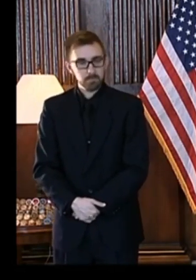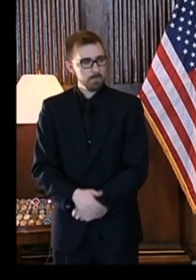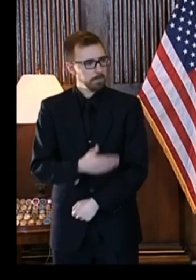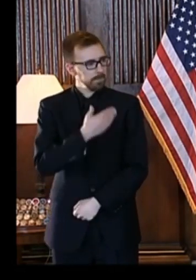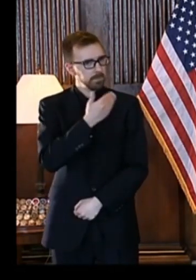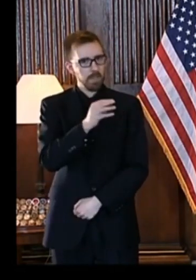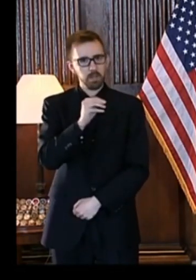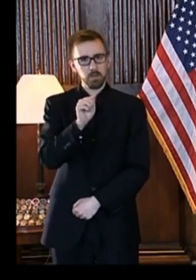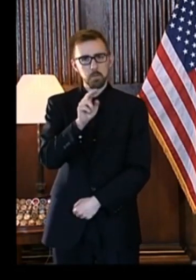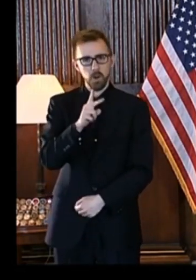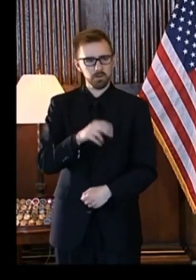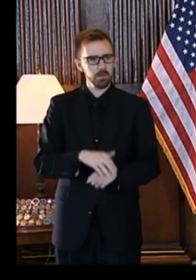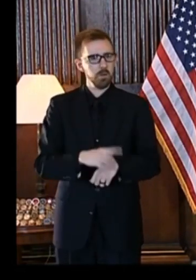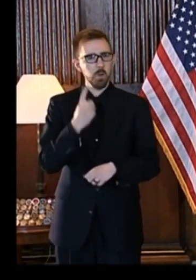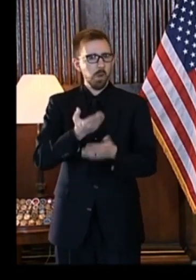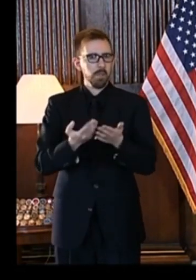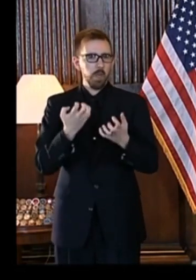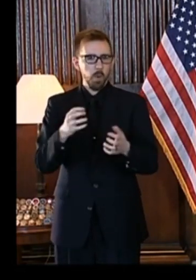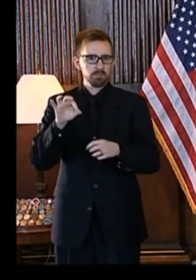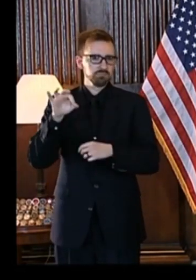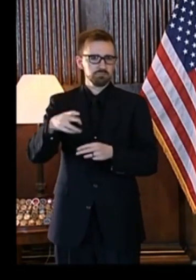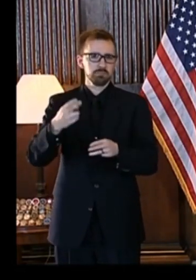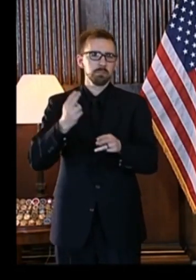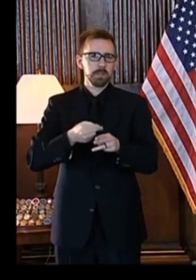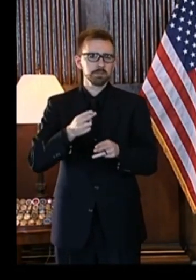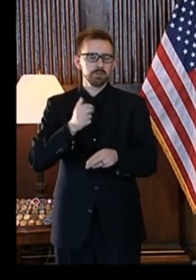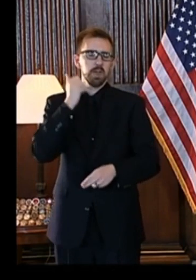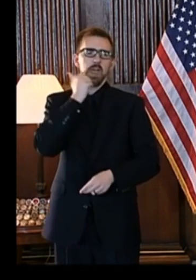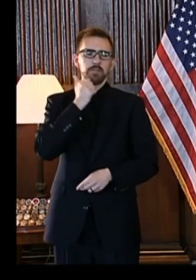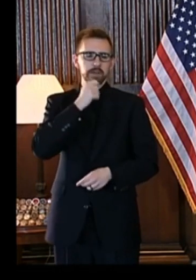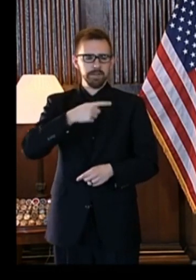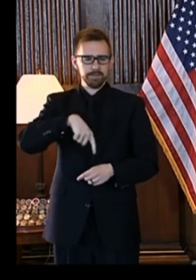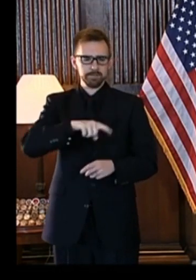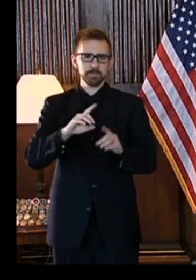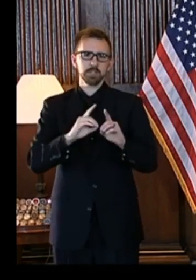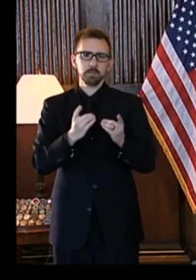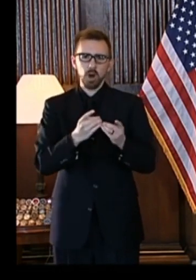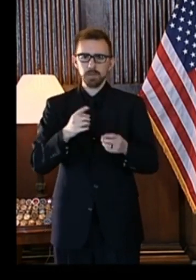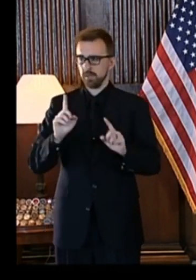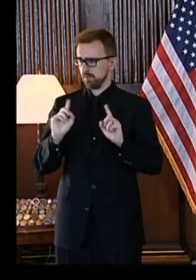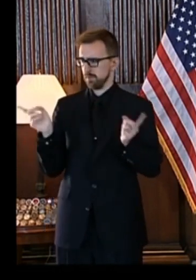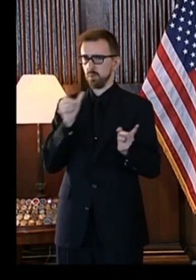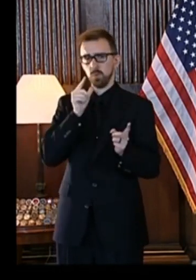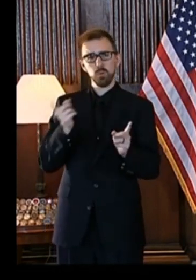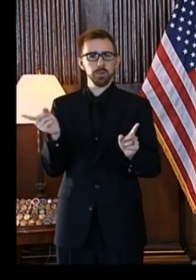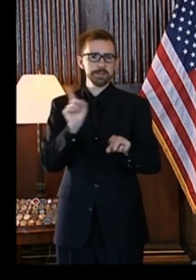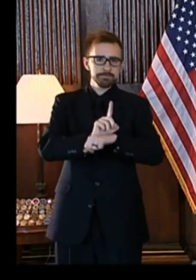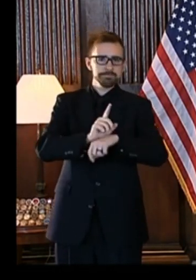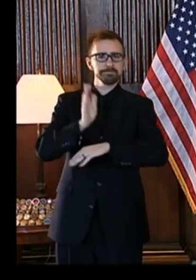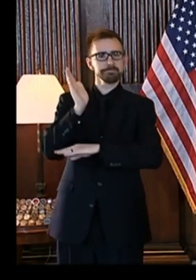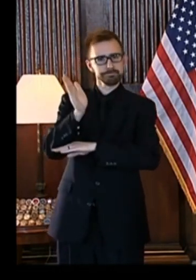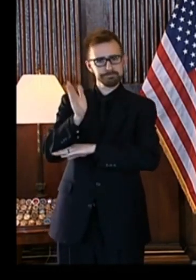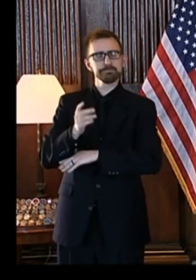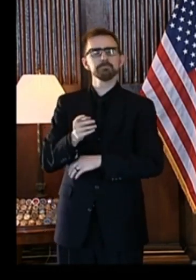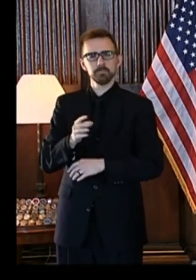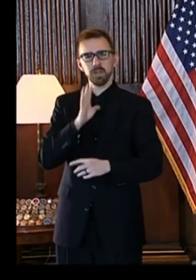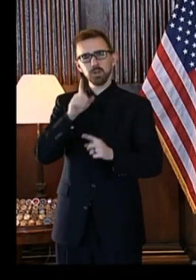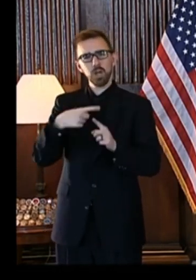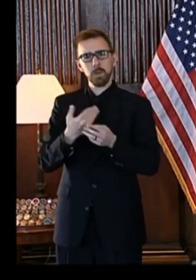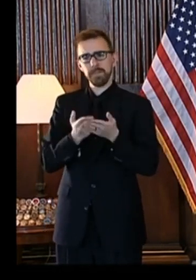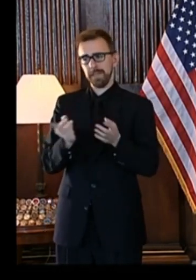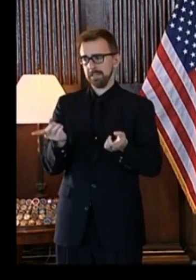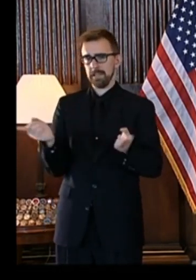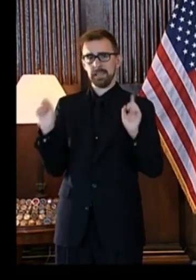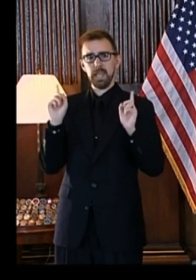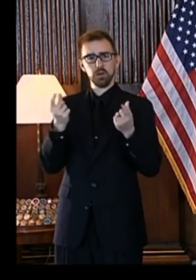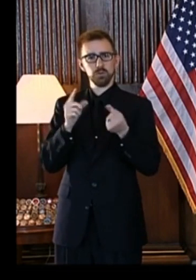Thank you, Mark. One thing I just want to mention, every day these department officials that are in here speaking to you is talking about things they're doing